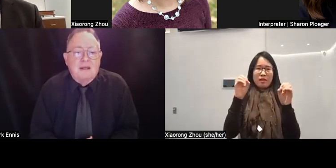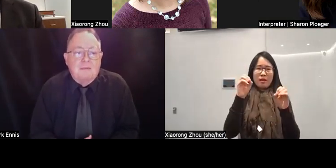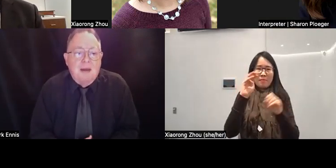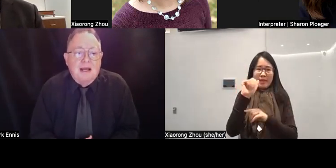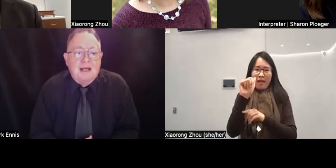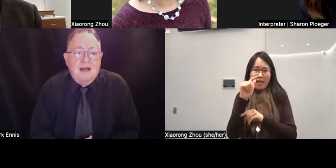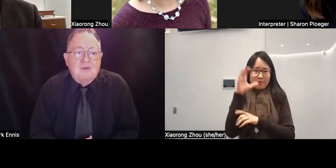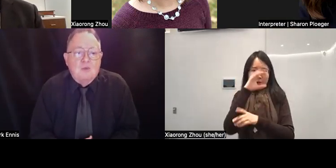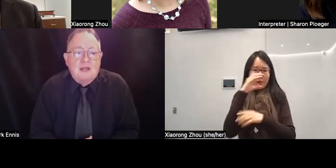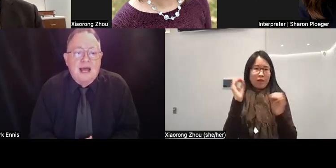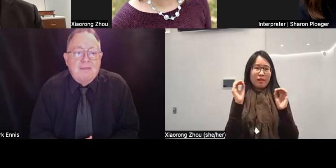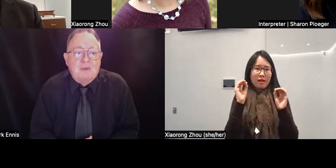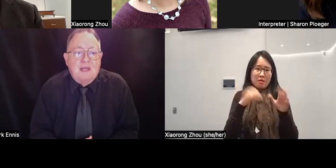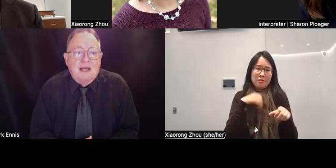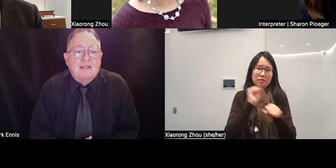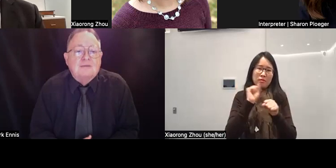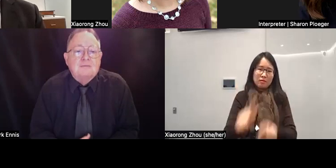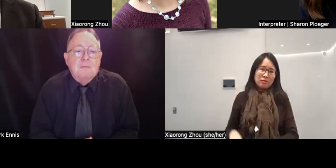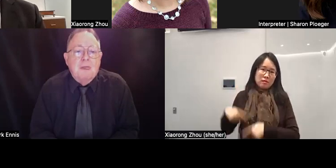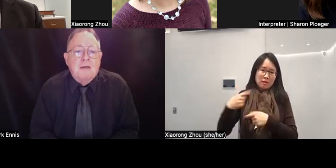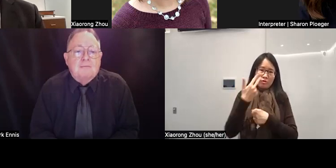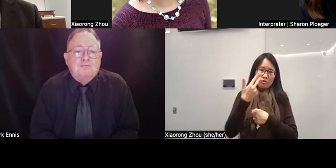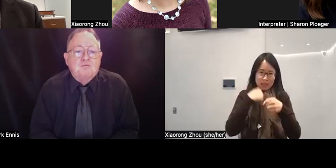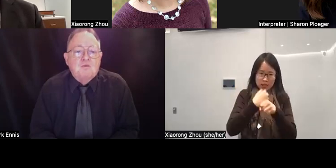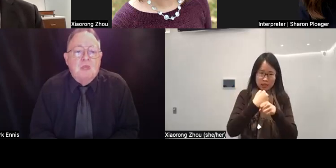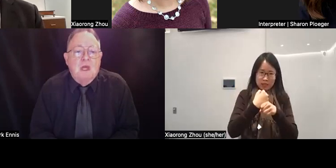than mine, and I wasn't happy with that.